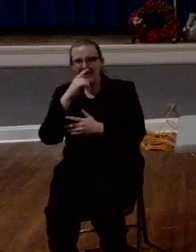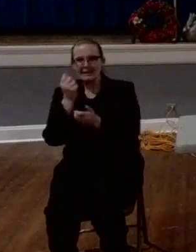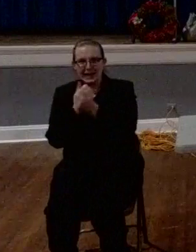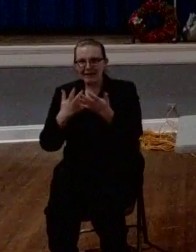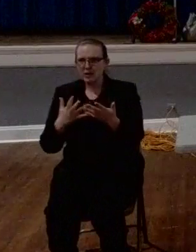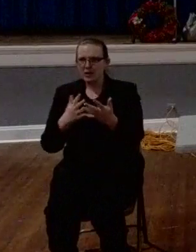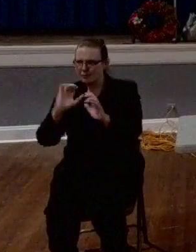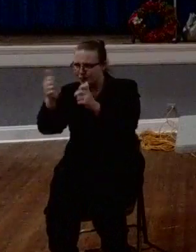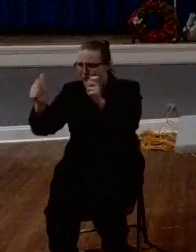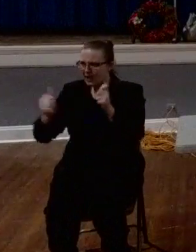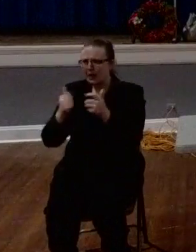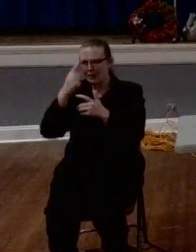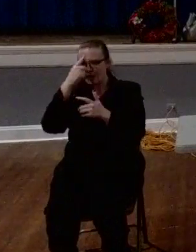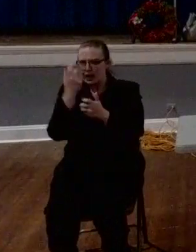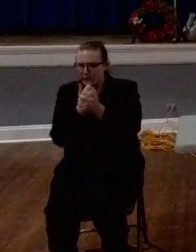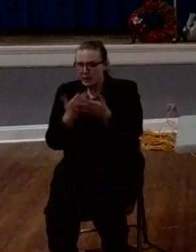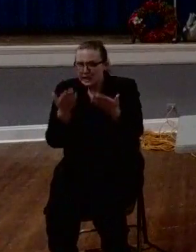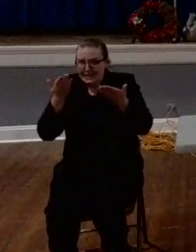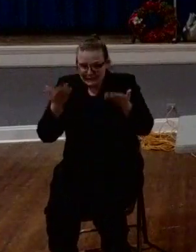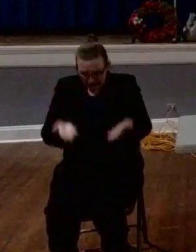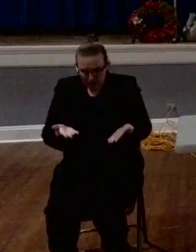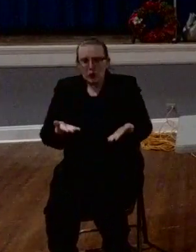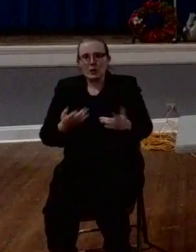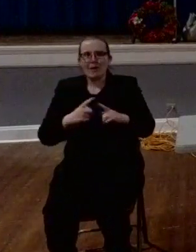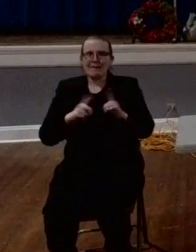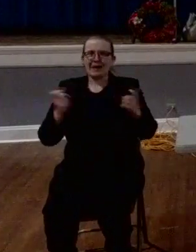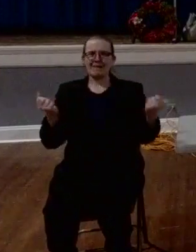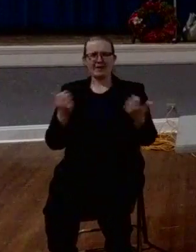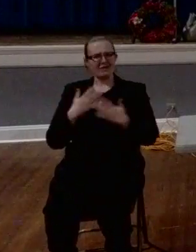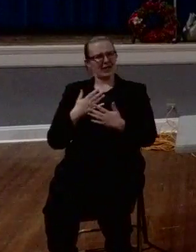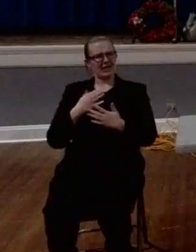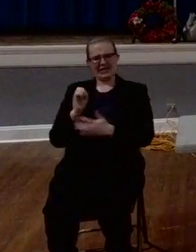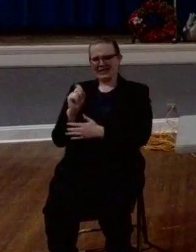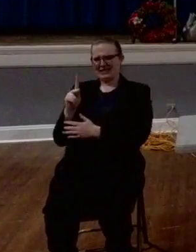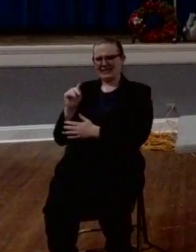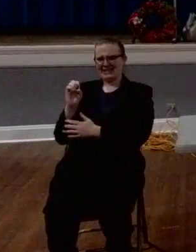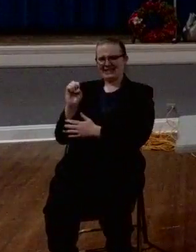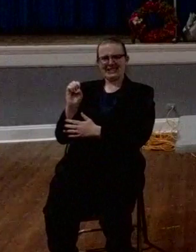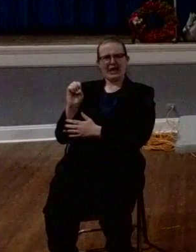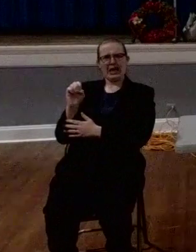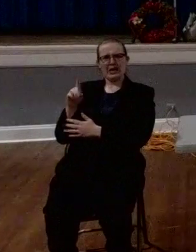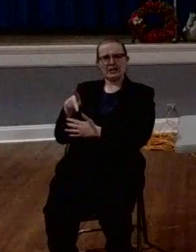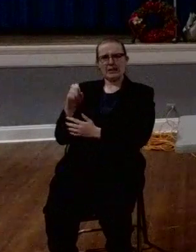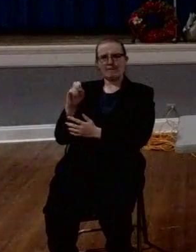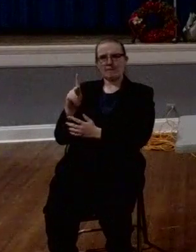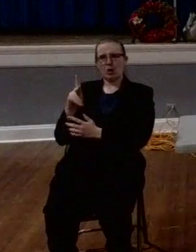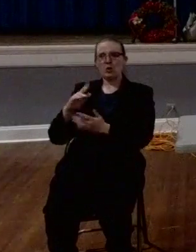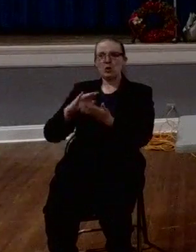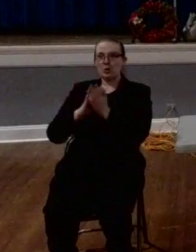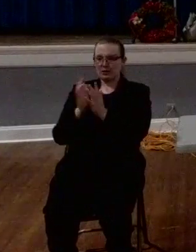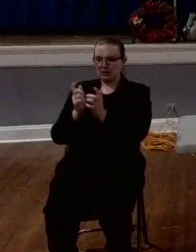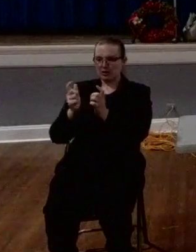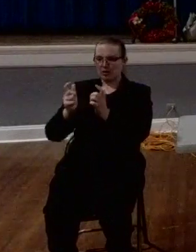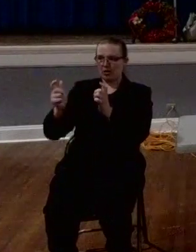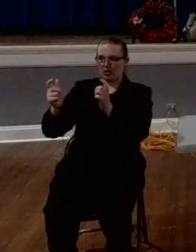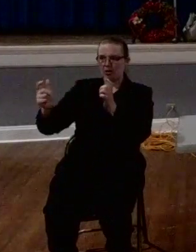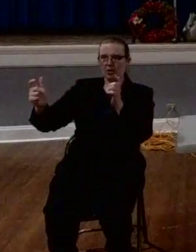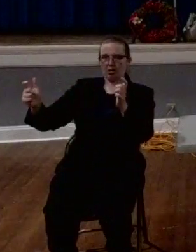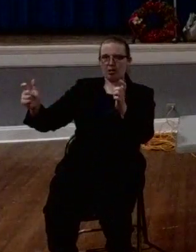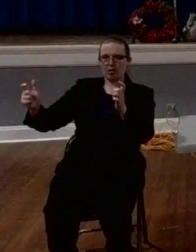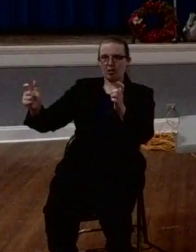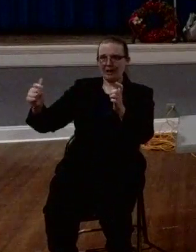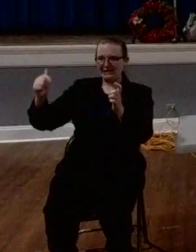everything seems to be here. My only fear is that somehow or another the skate park will begin to grow and grow and grow, and